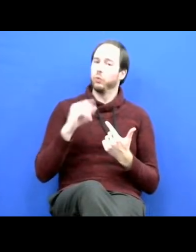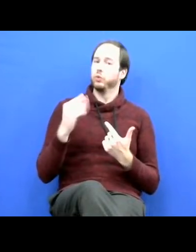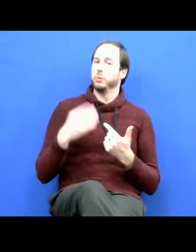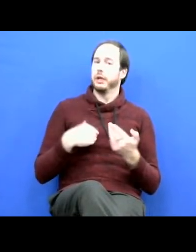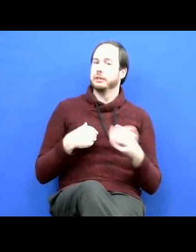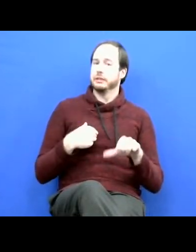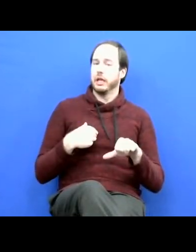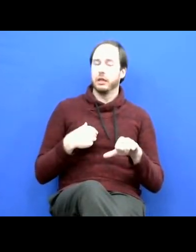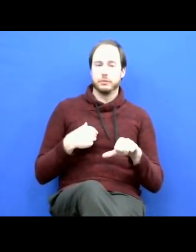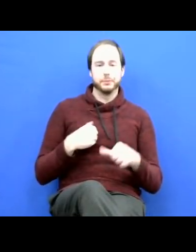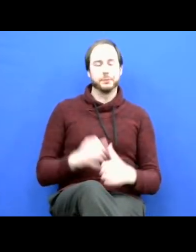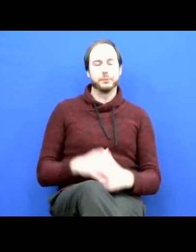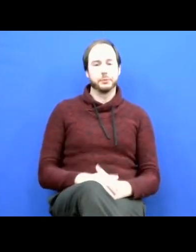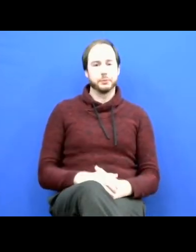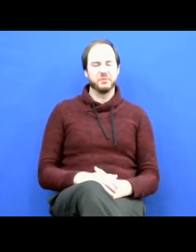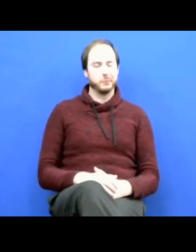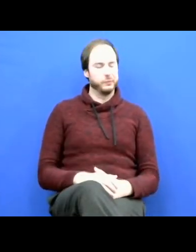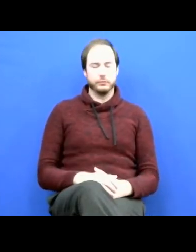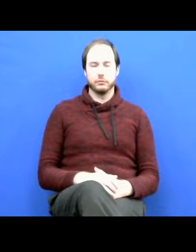That's the way that the system works.